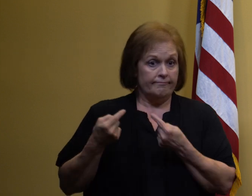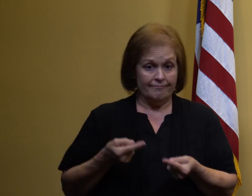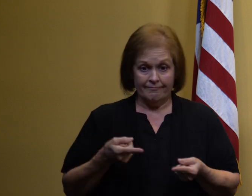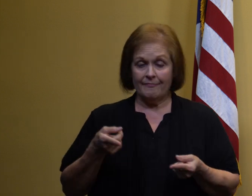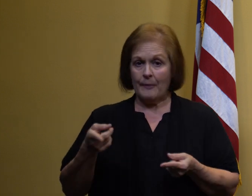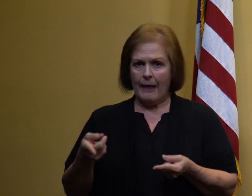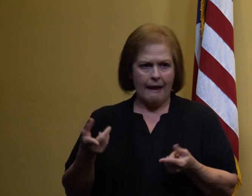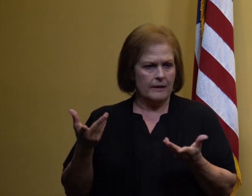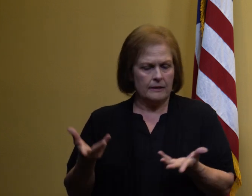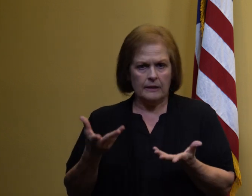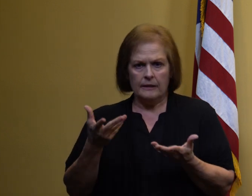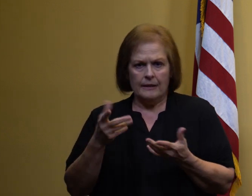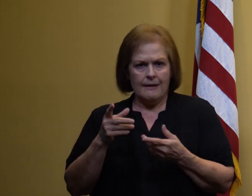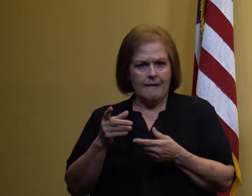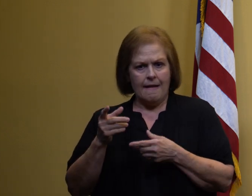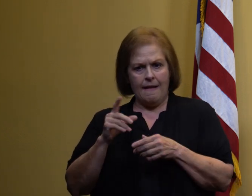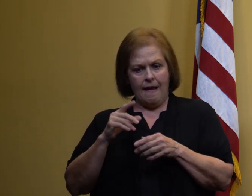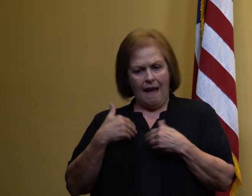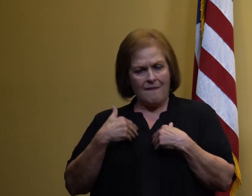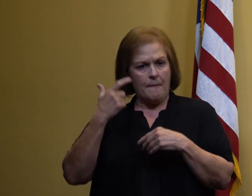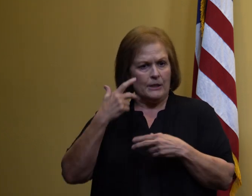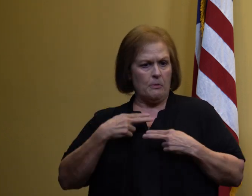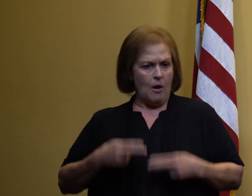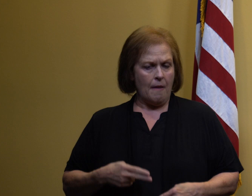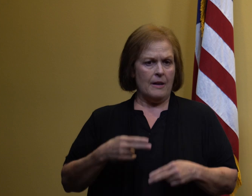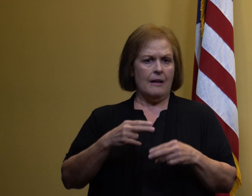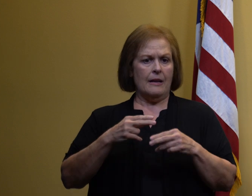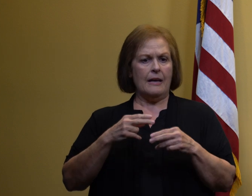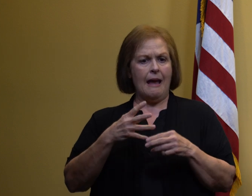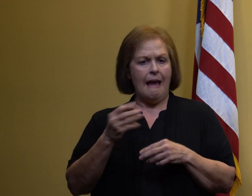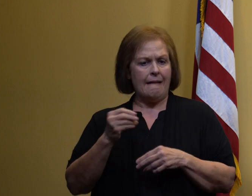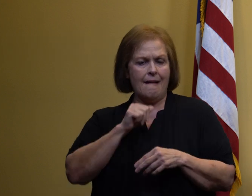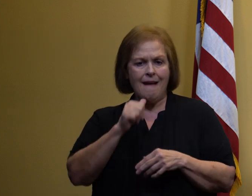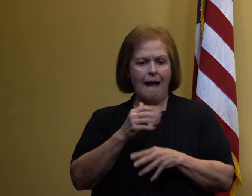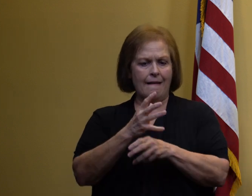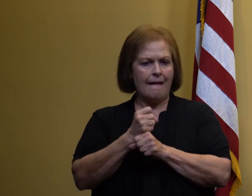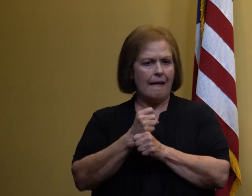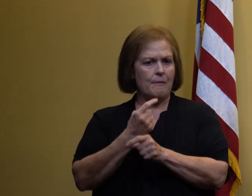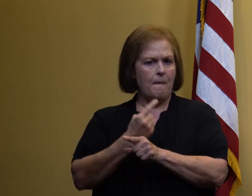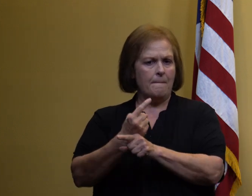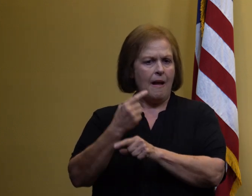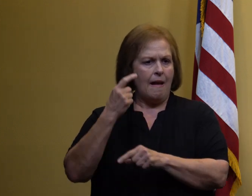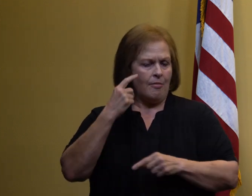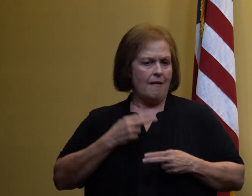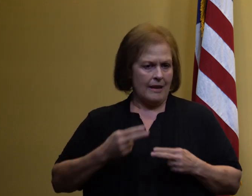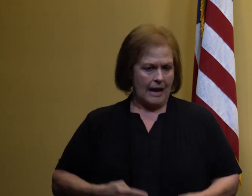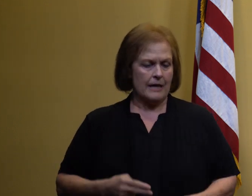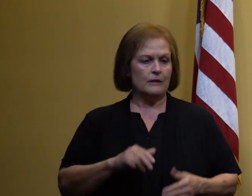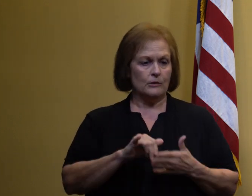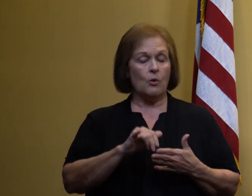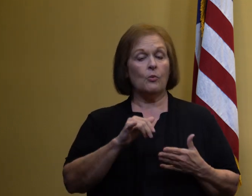core adherence really to engaging in and maintaining mental health care. And so again, Healing Minds